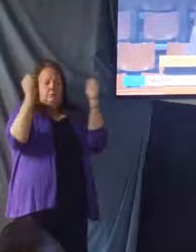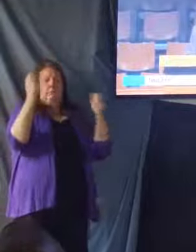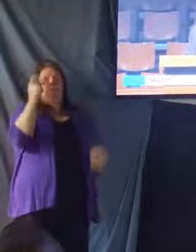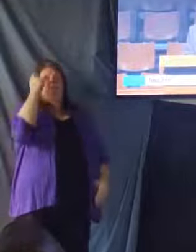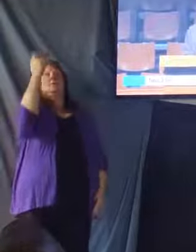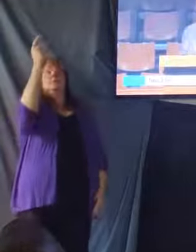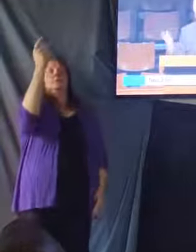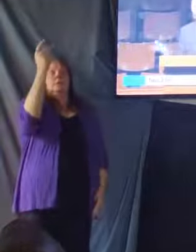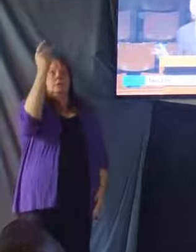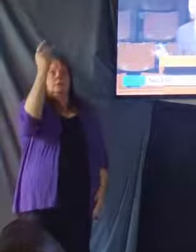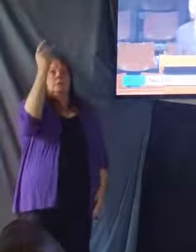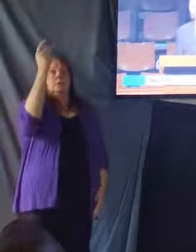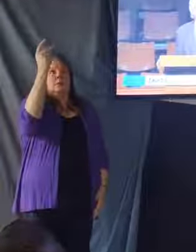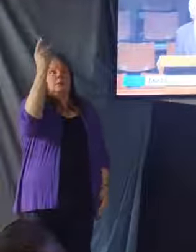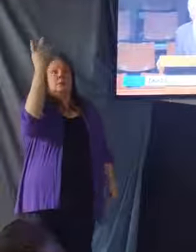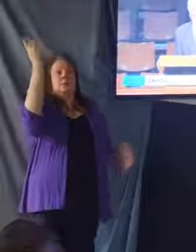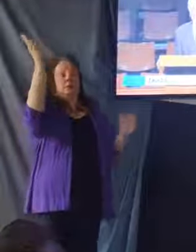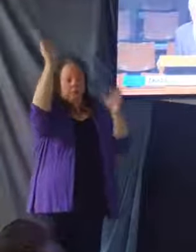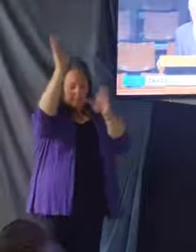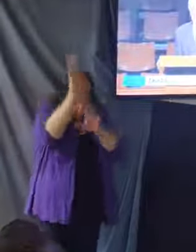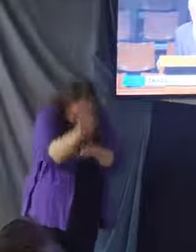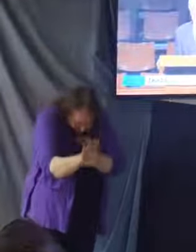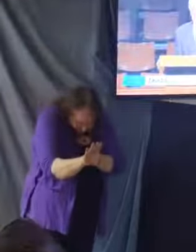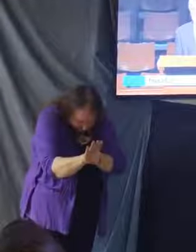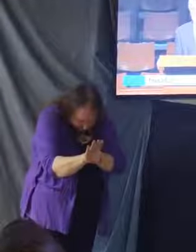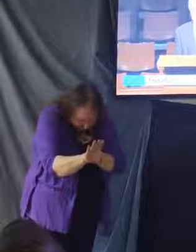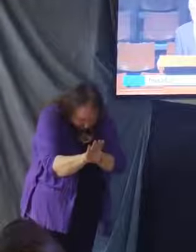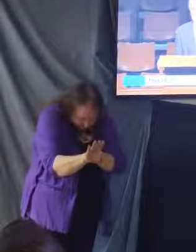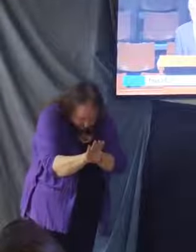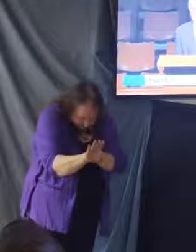resurrected Christ, he fell at his feet as a dead man.